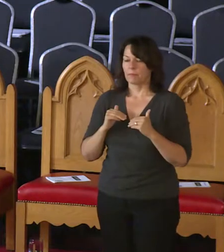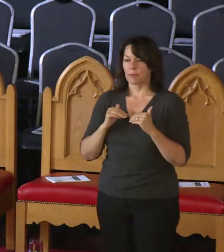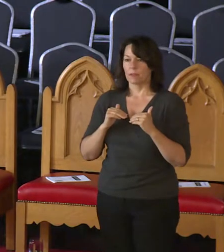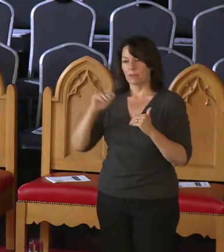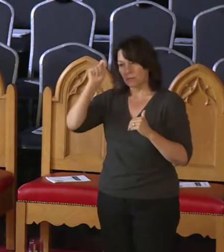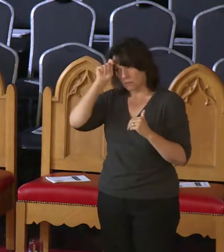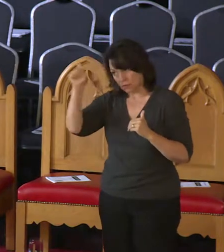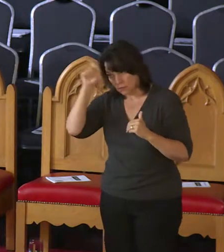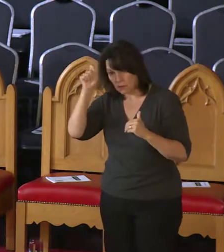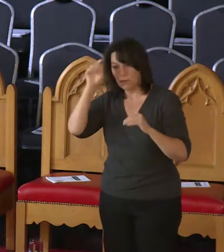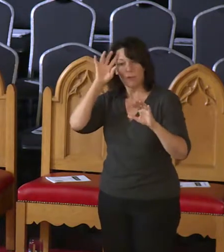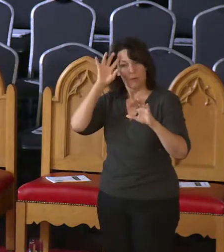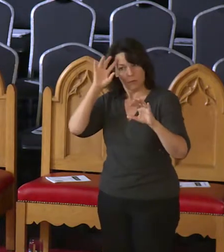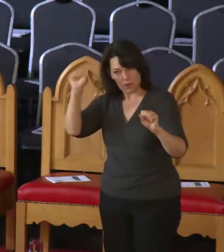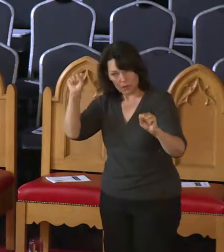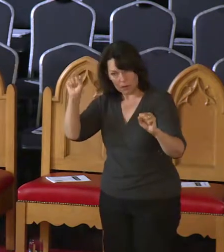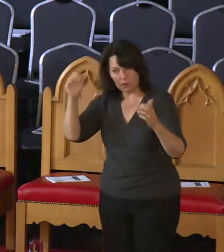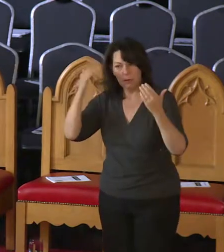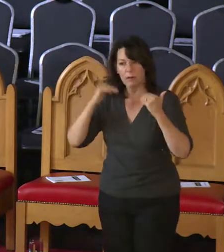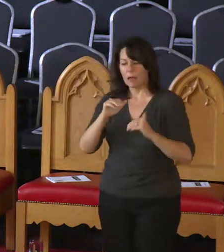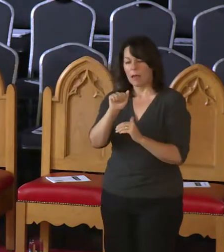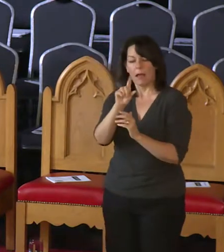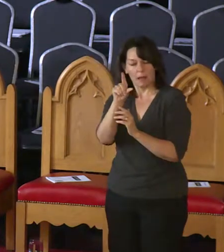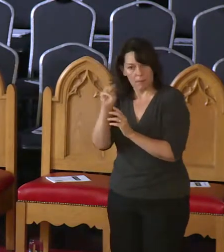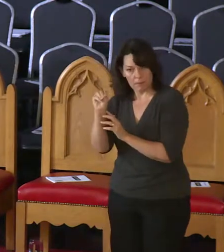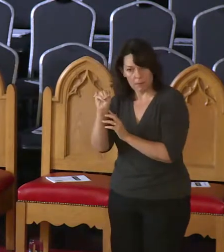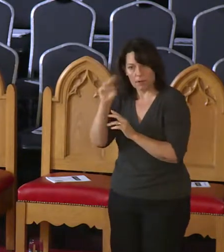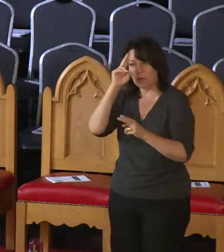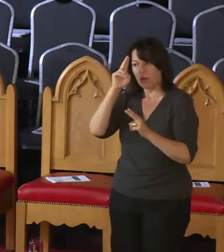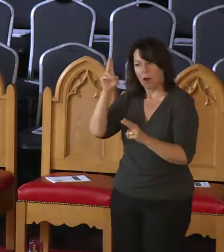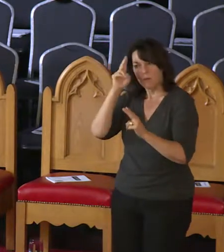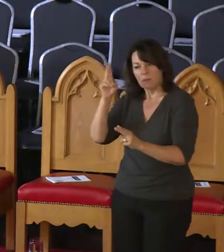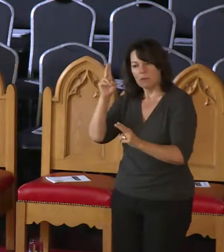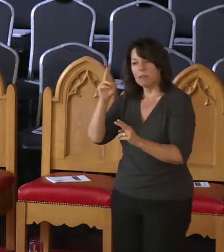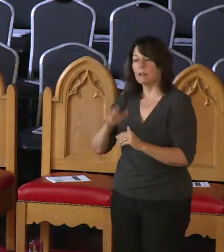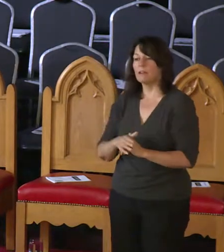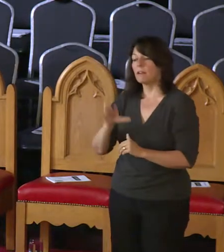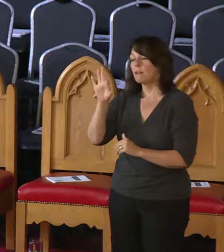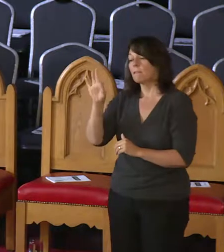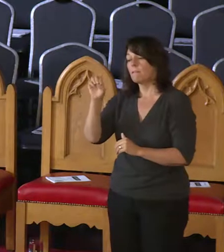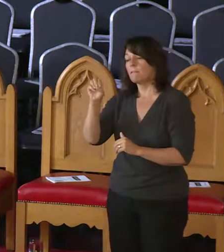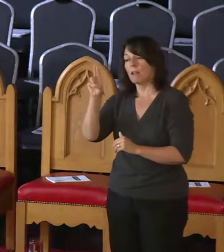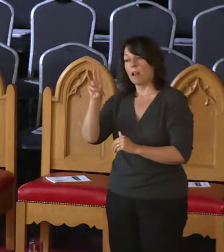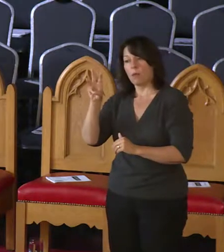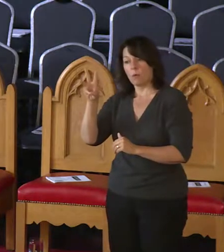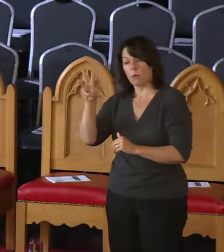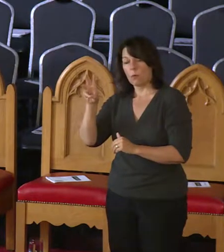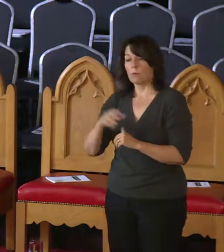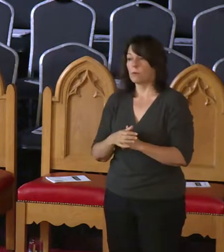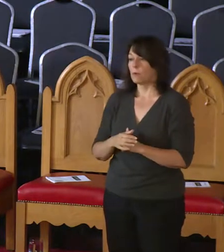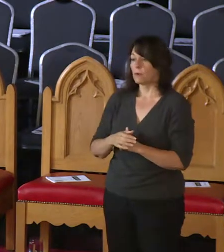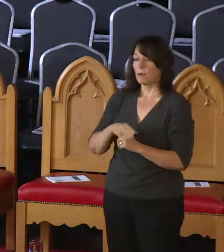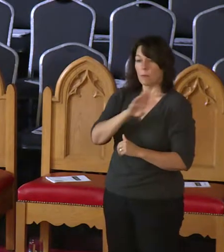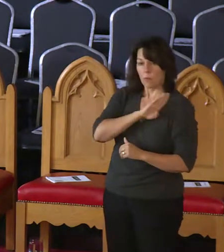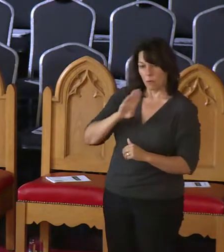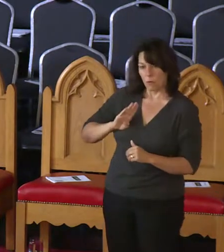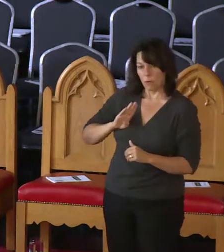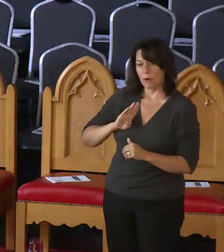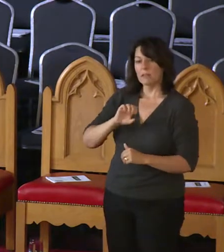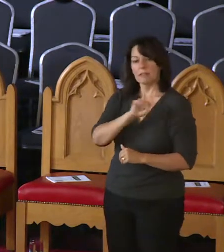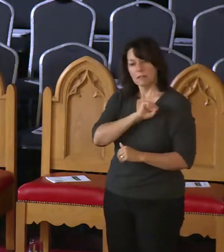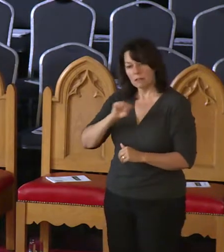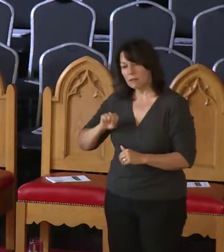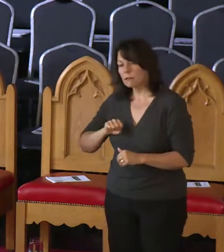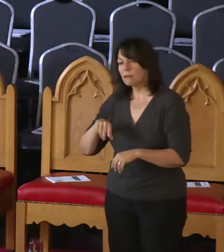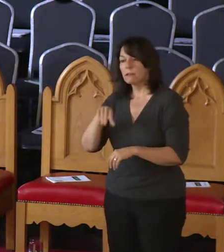is the chancellor and president, members of the administration and the honorees, fellows of the university, members of the board and senate, and members